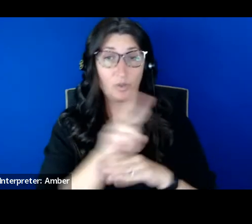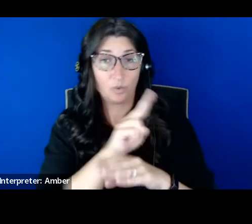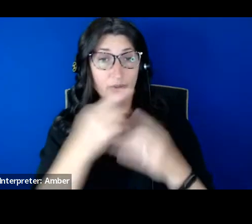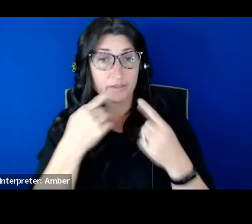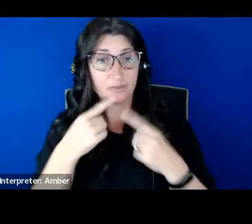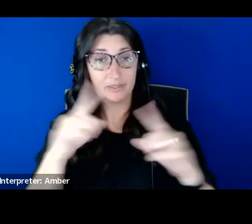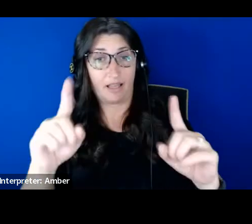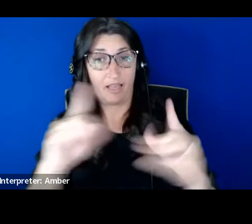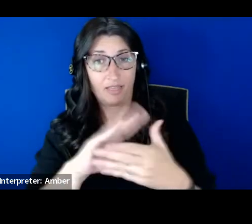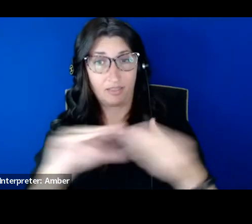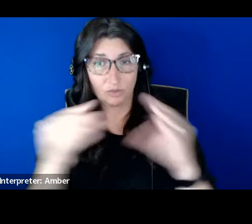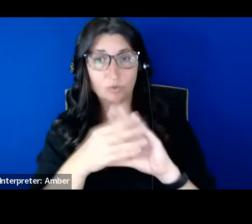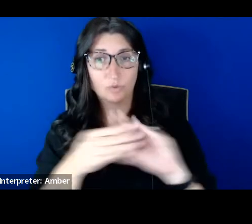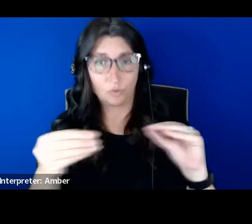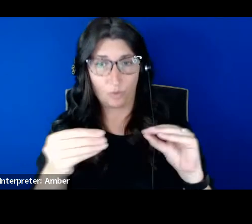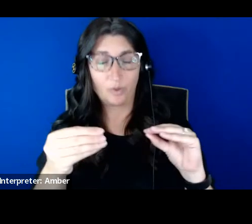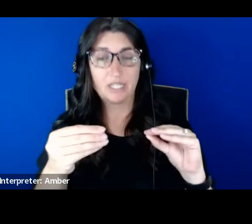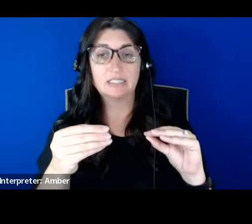tell stories.